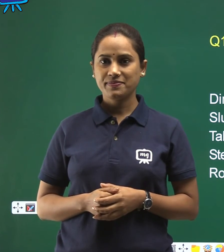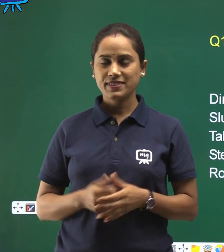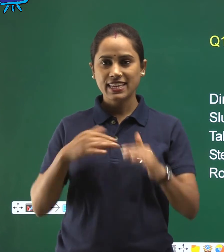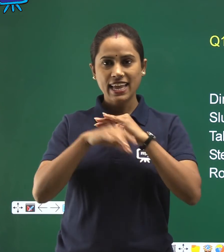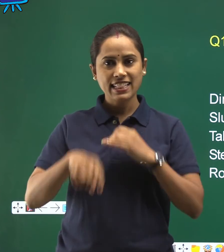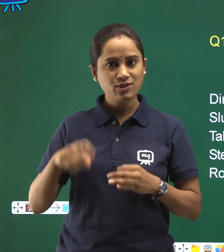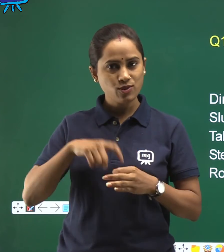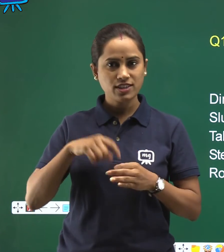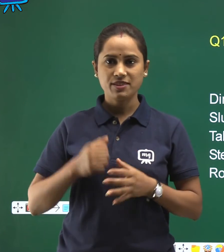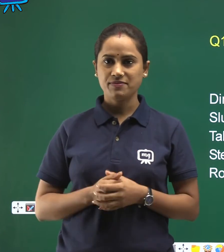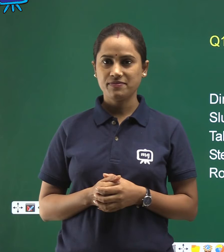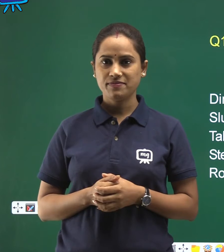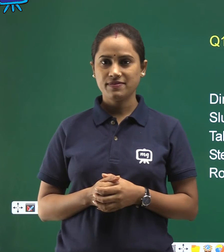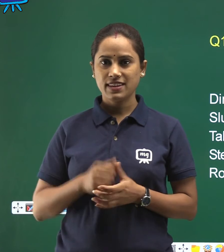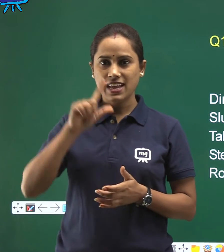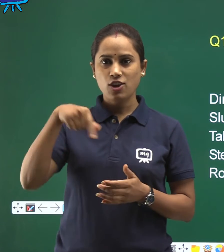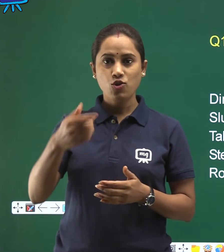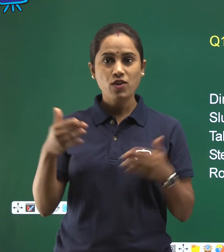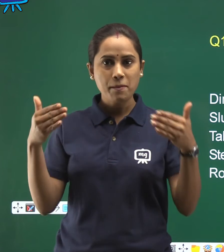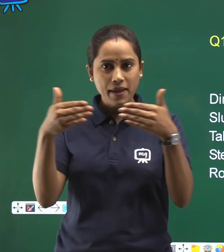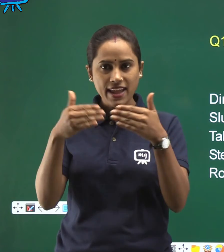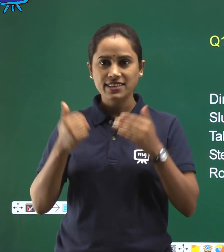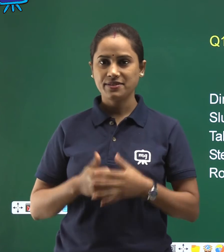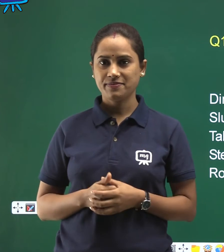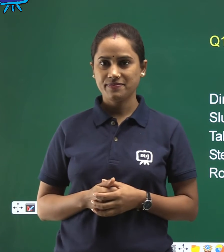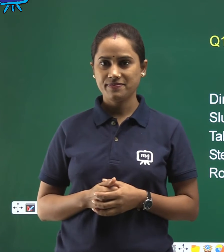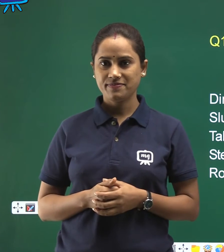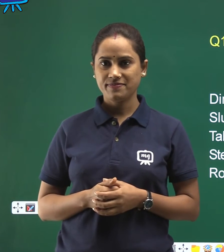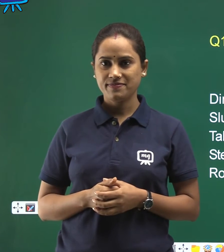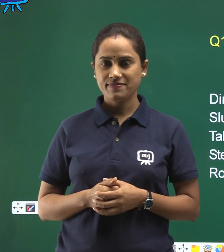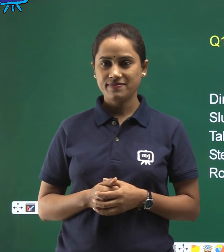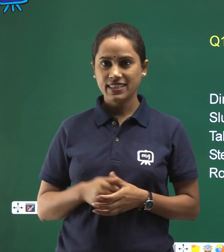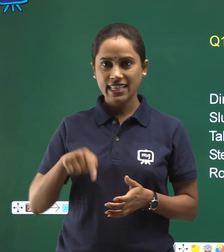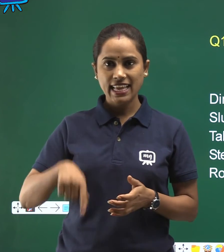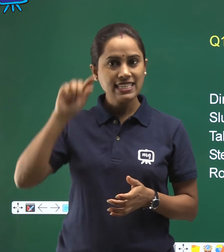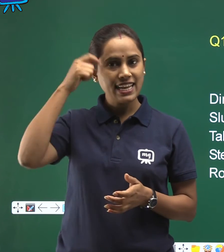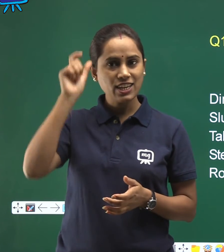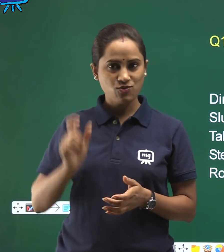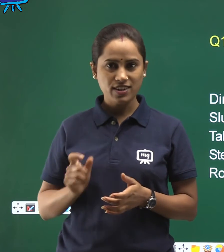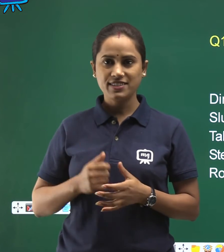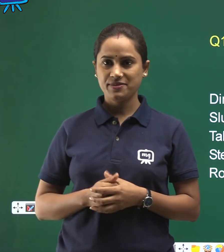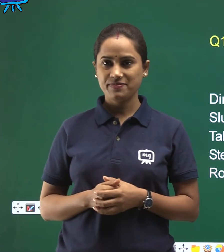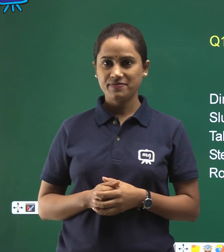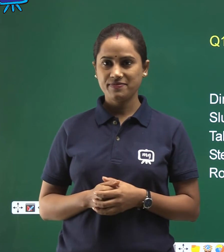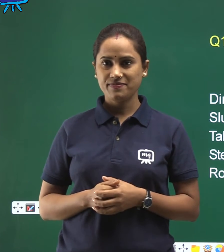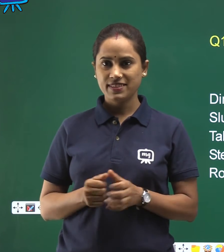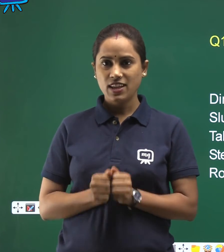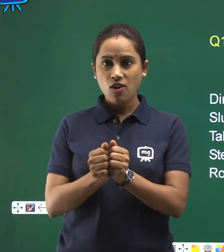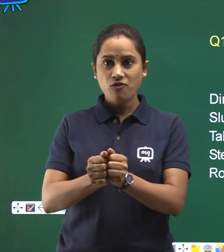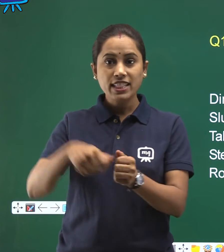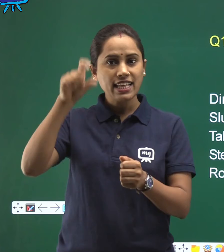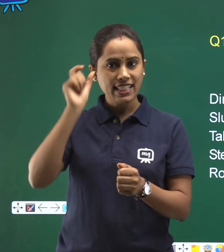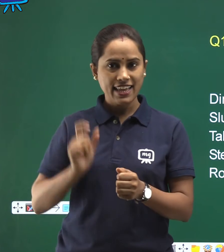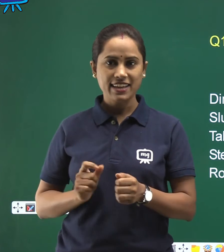In this question, you will match these English words with